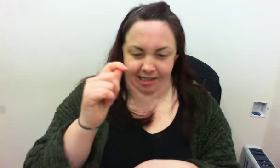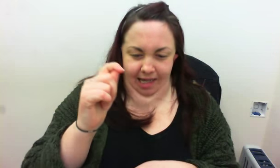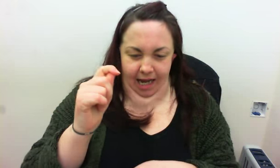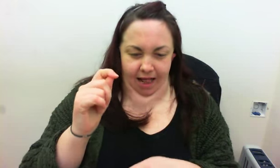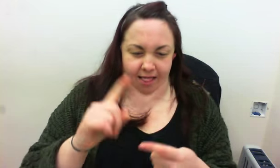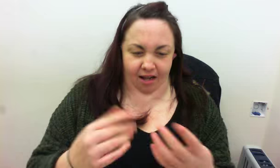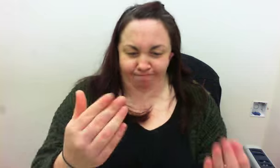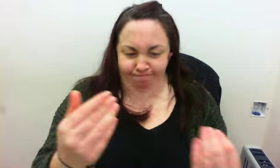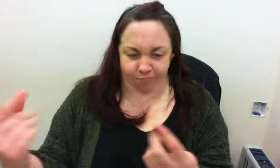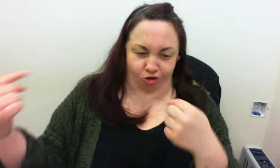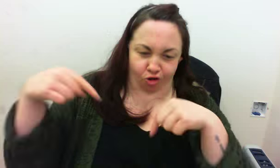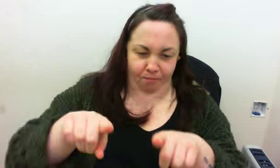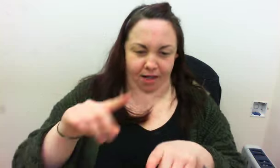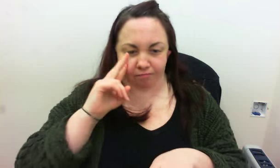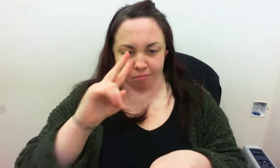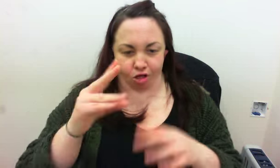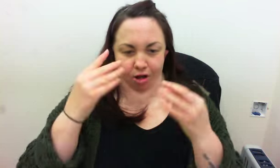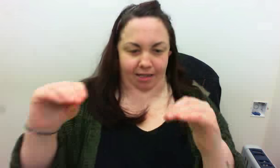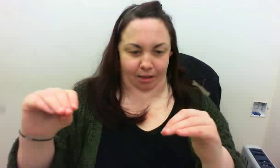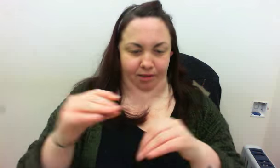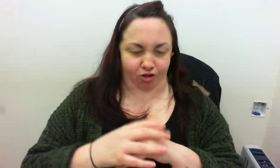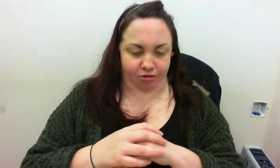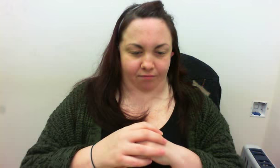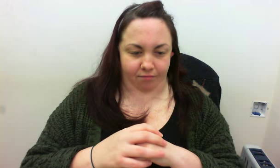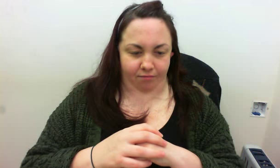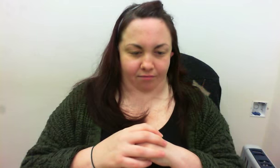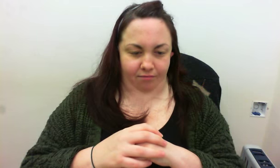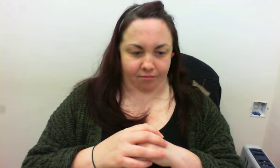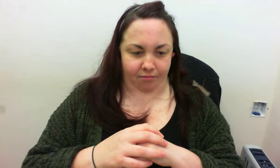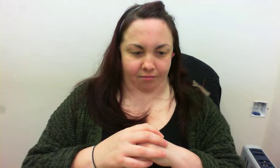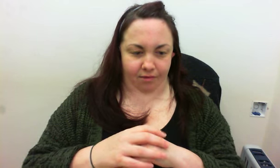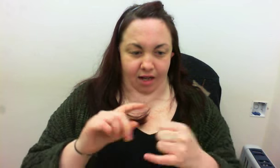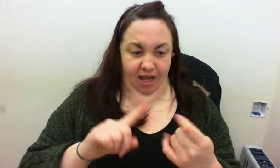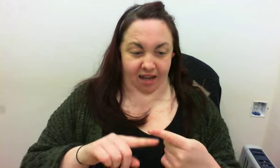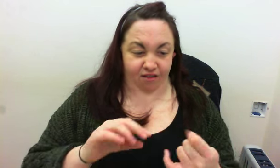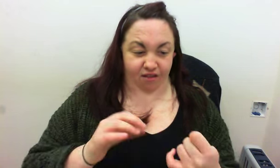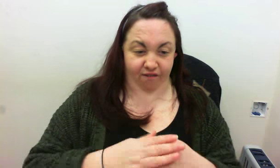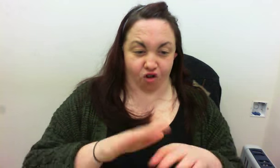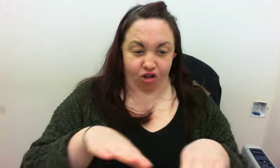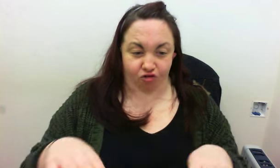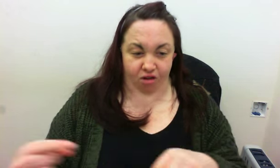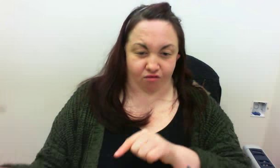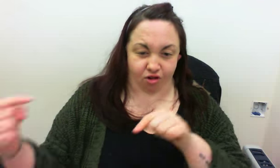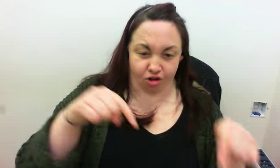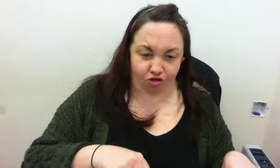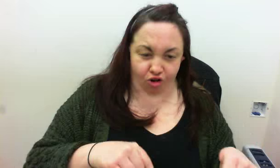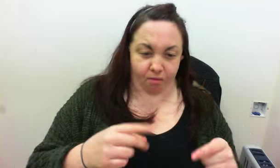come in, have a look. And we'll be, you know, for children that are coming in, we'll be doing ISL workshops, you